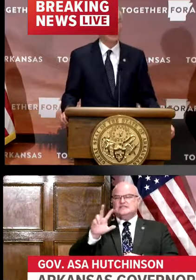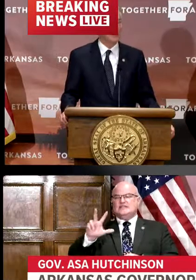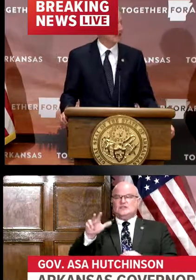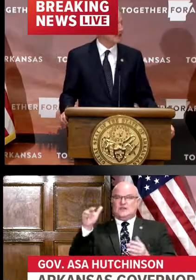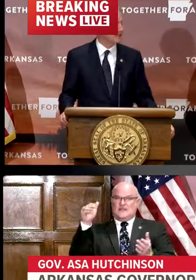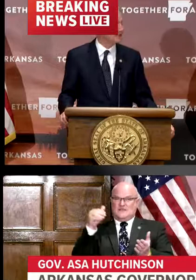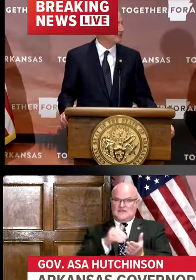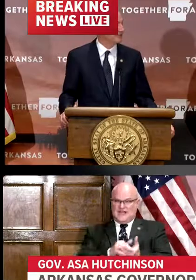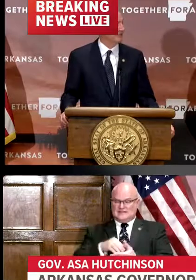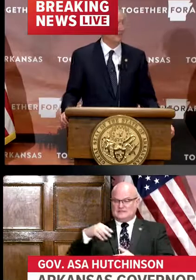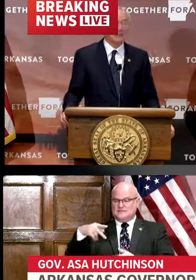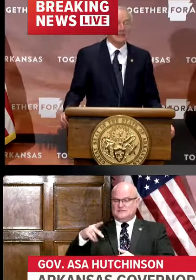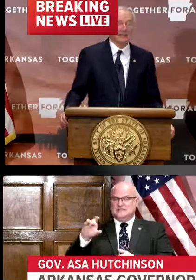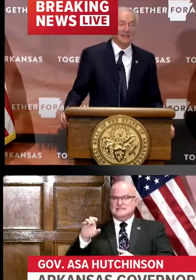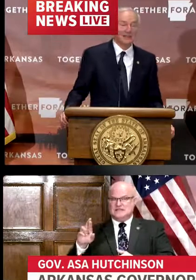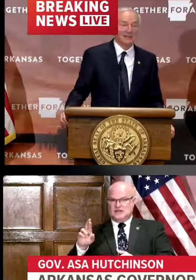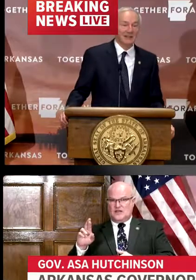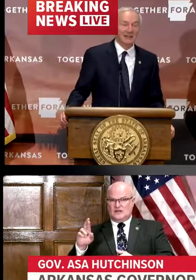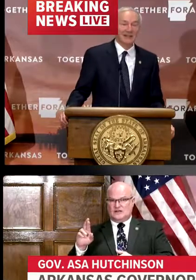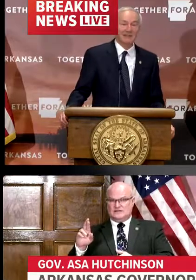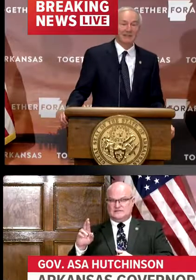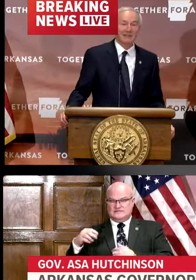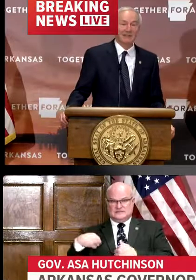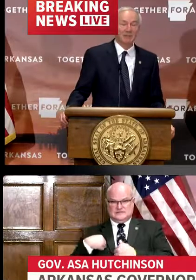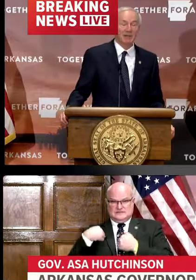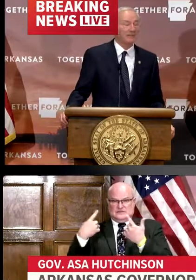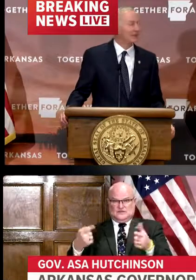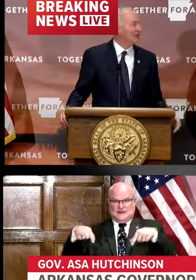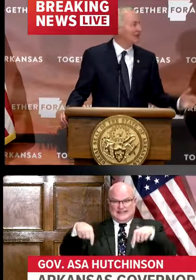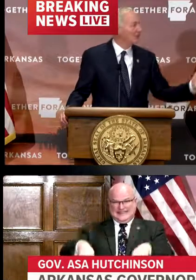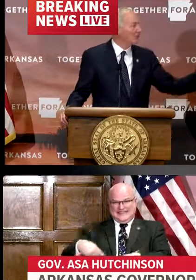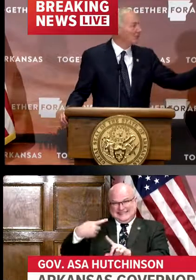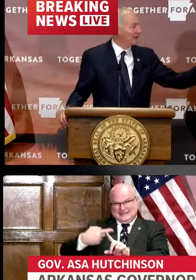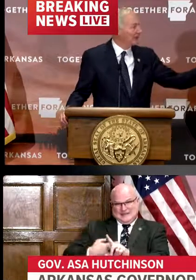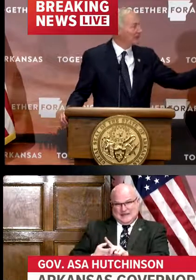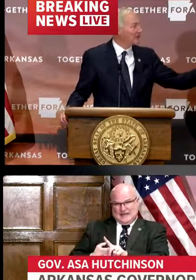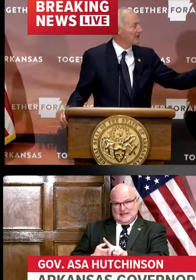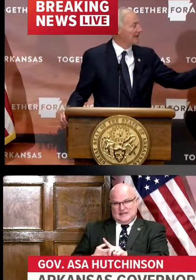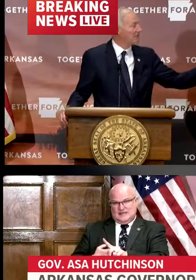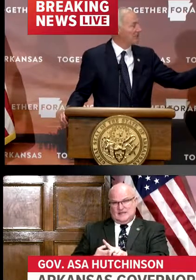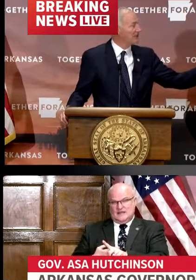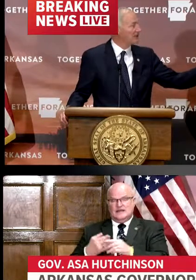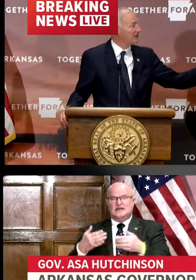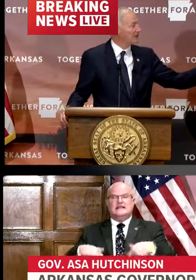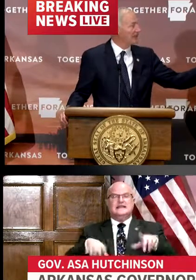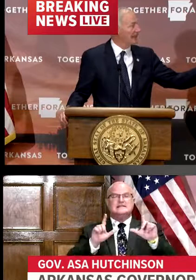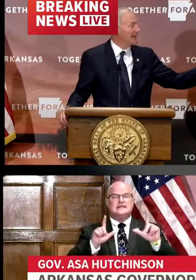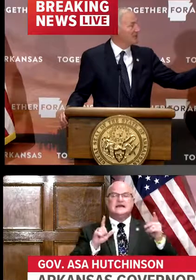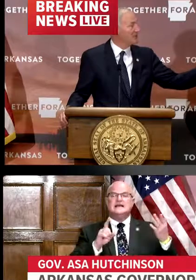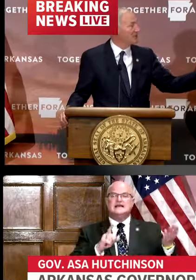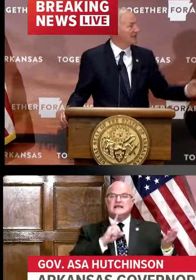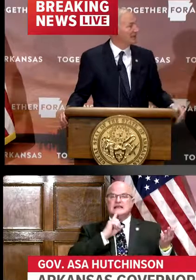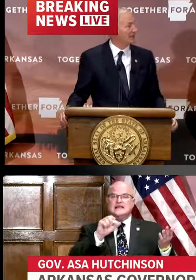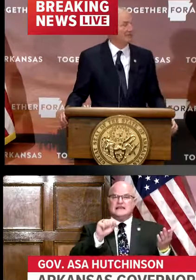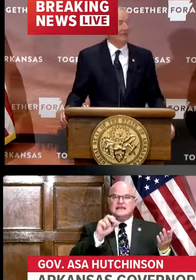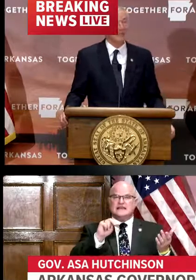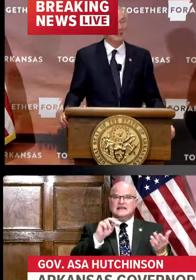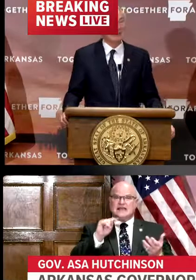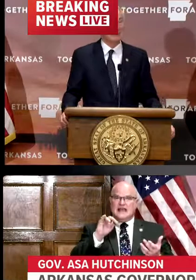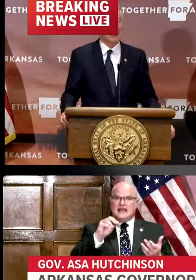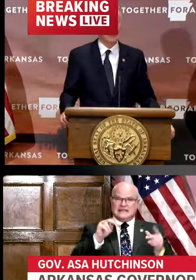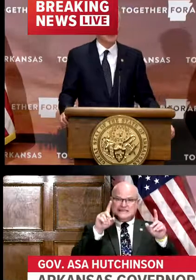263,000 PCR tests have been taken this month, along with the next slide, which is the antigen test